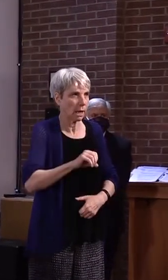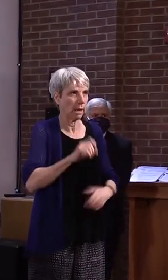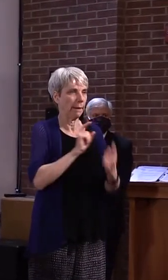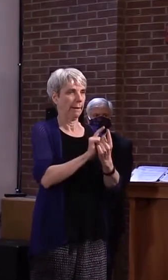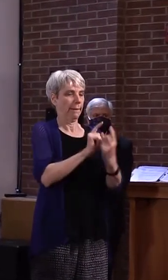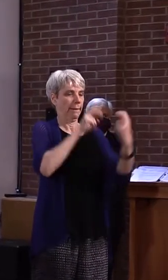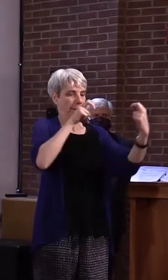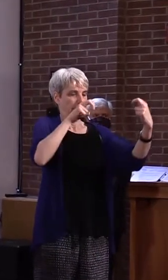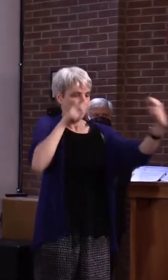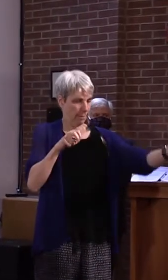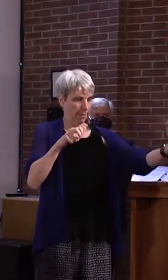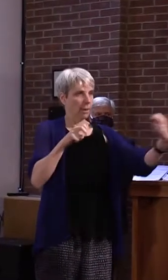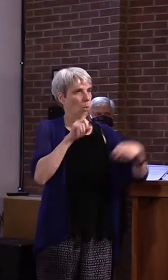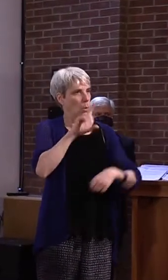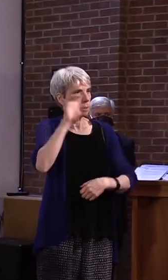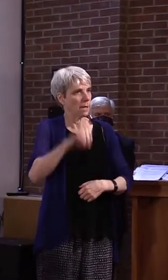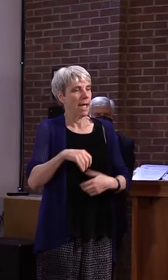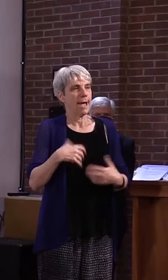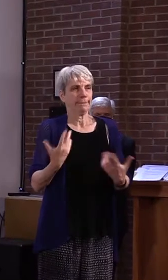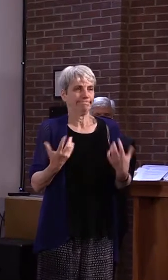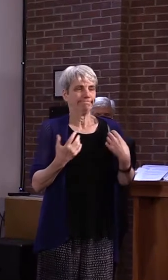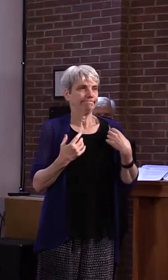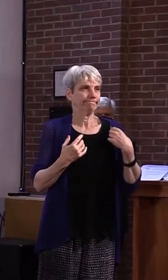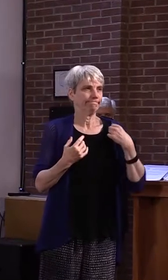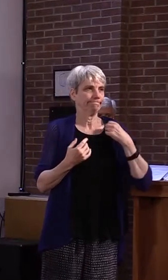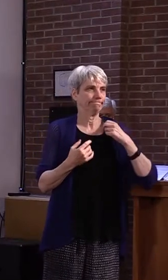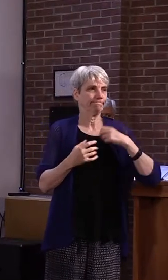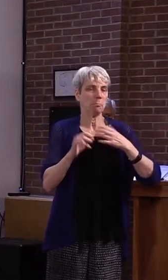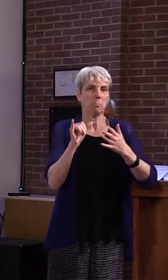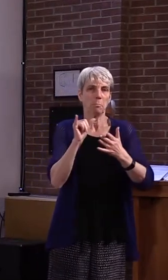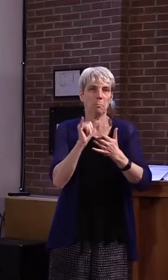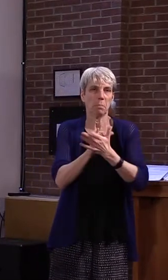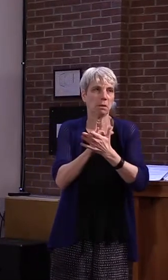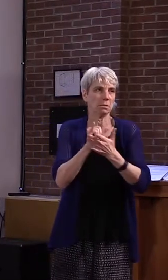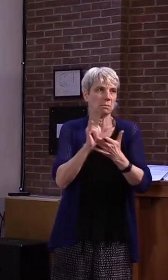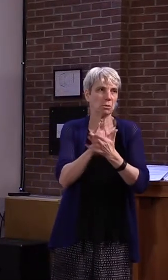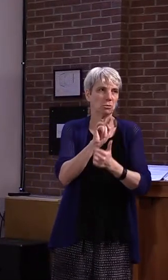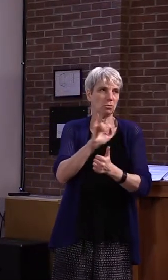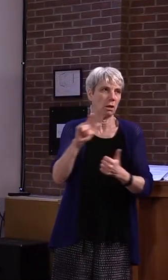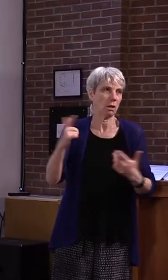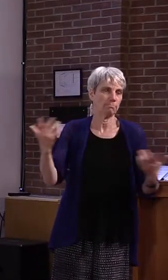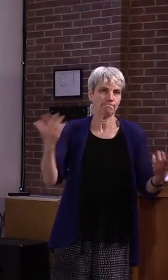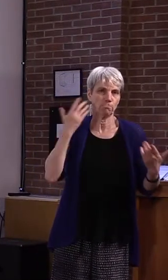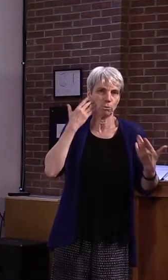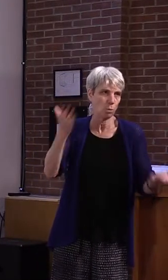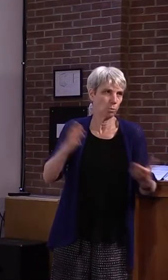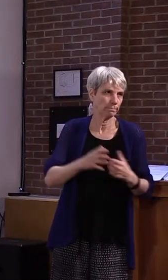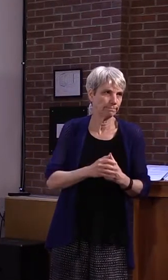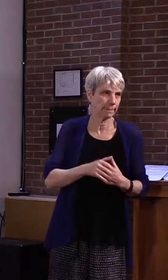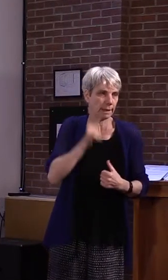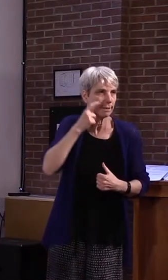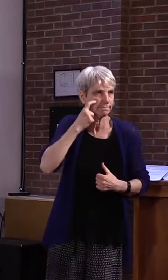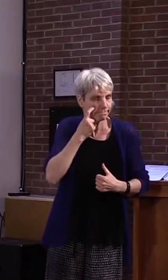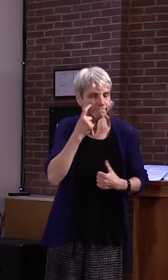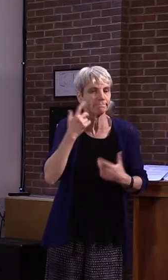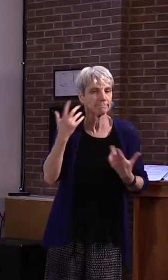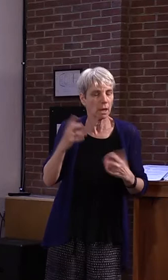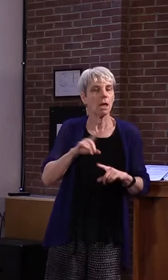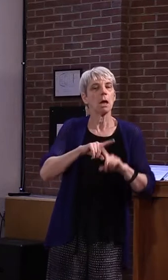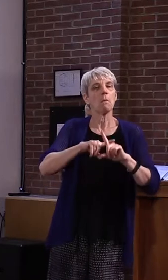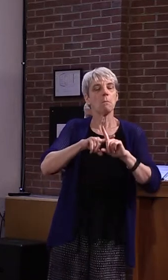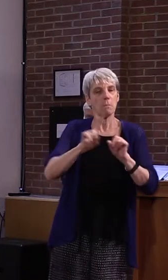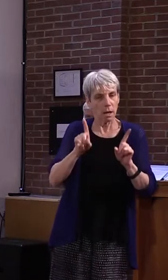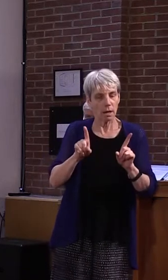over talking about today as well as other days. But the fact that we have a large number of